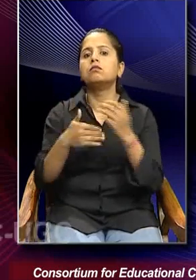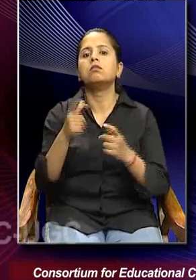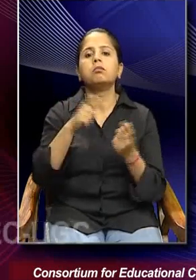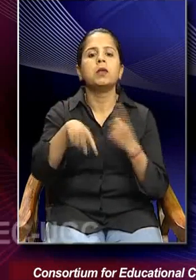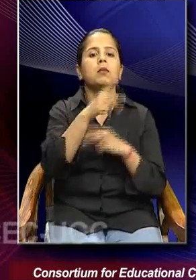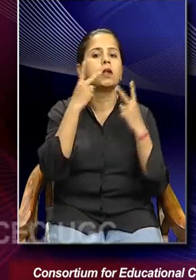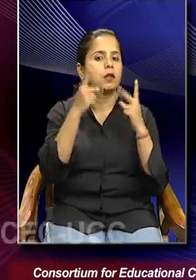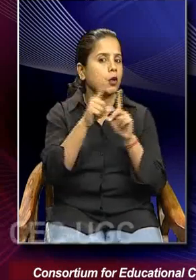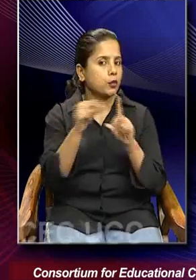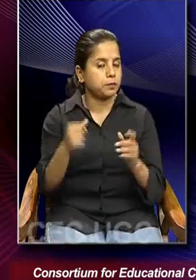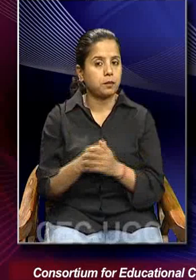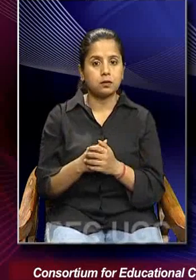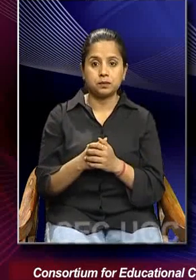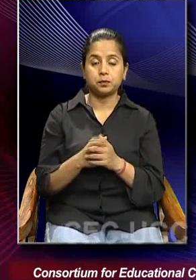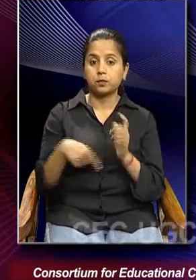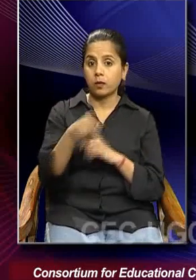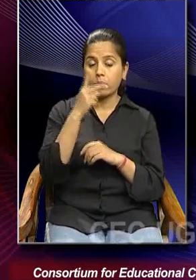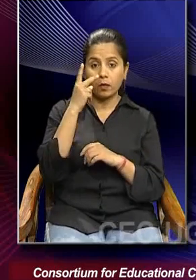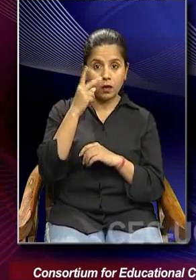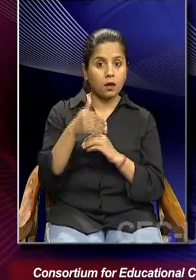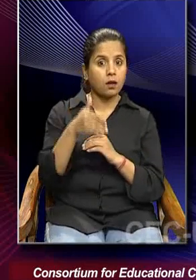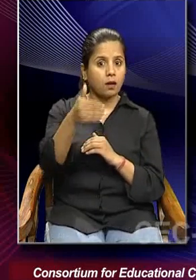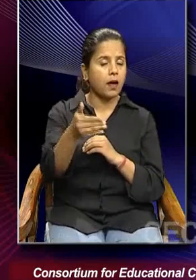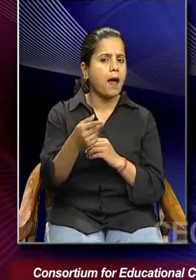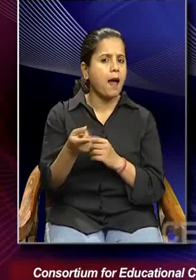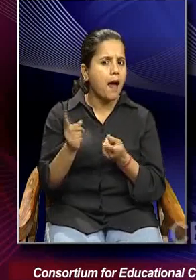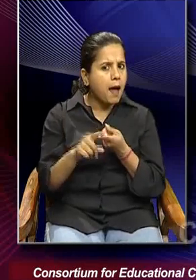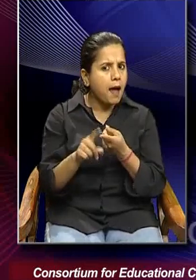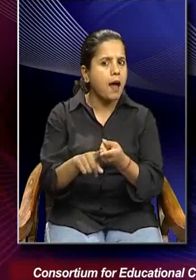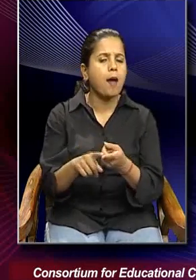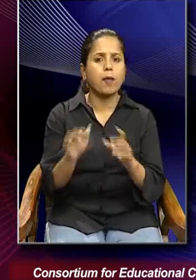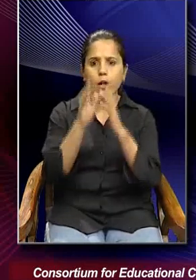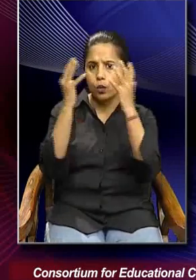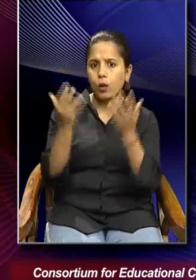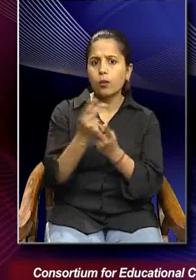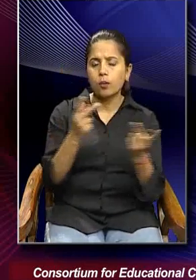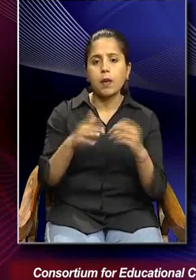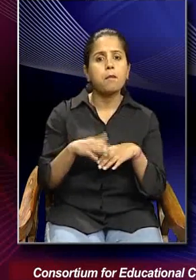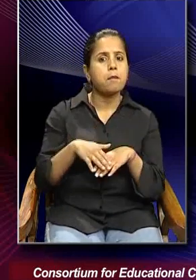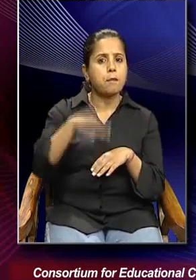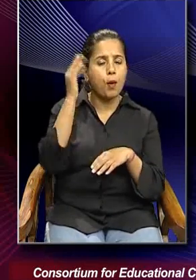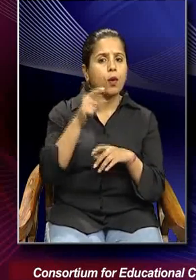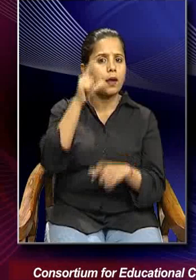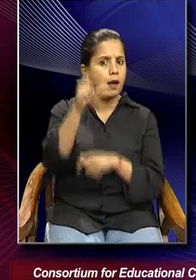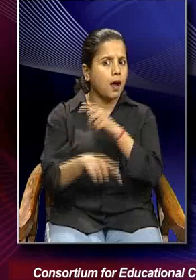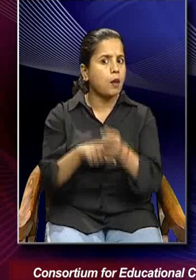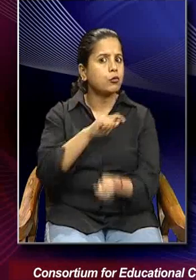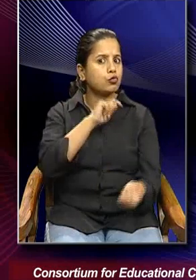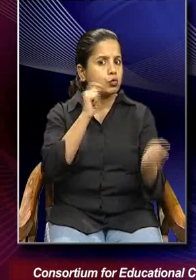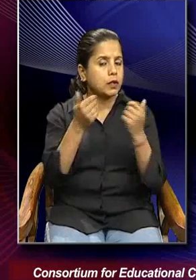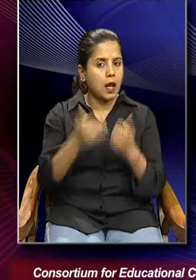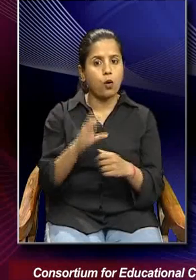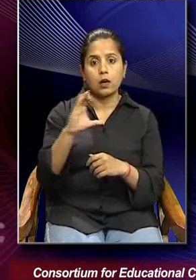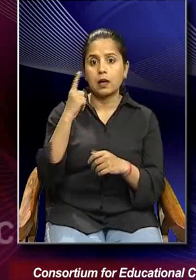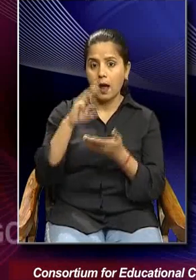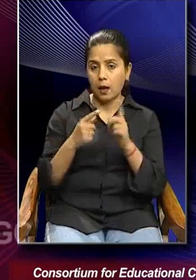and as with the advent of globalization, greater industrialization and climate